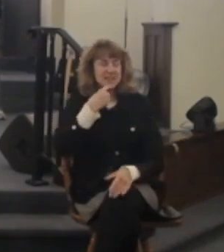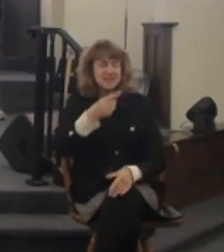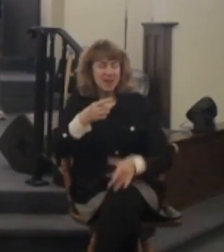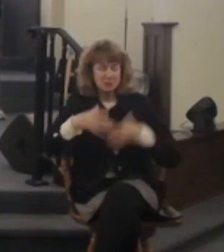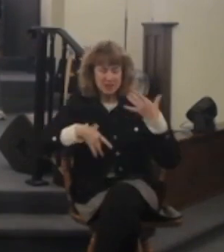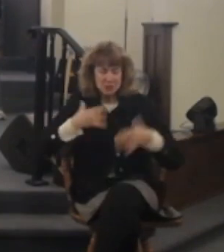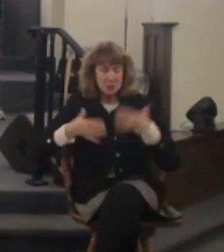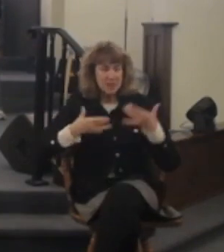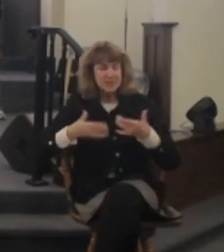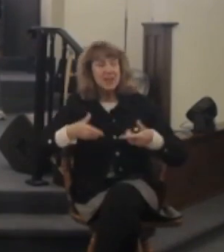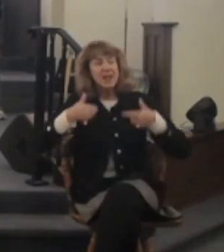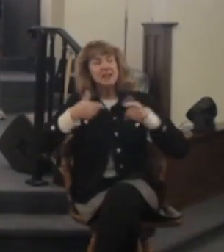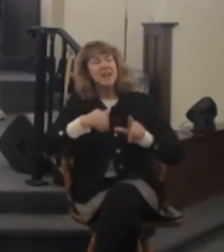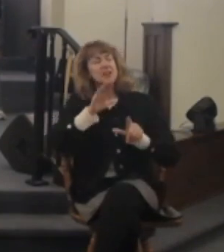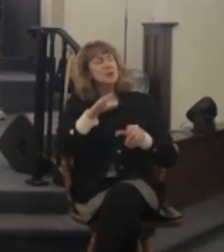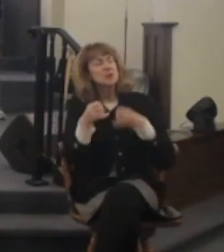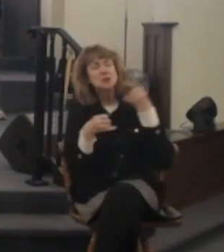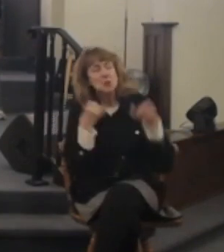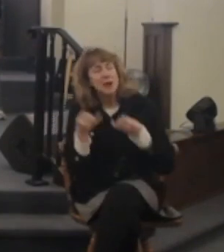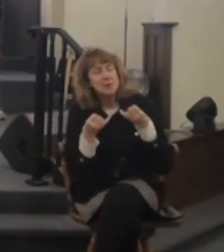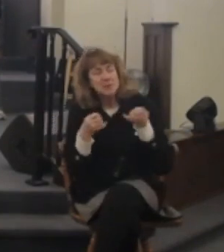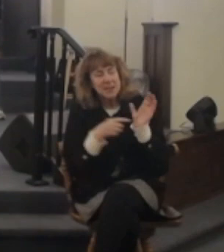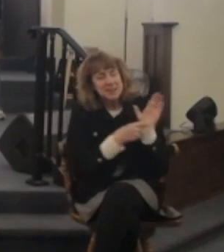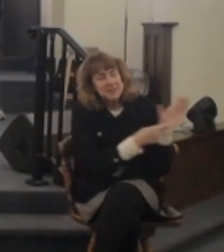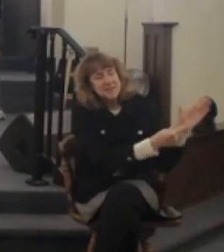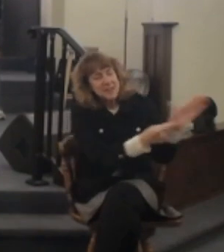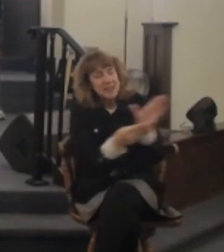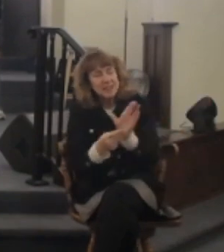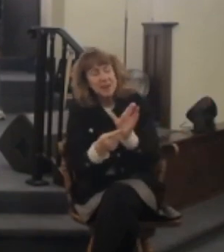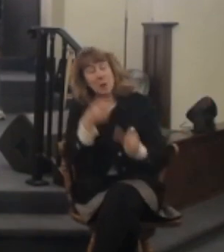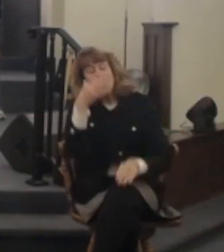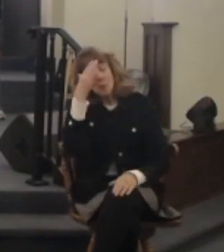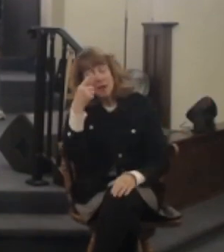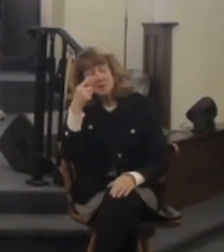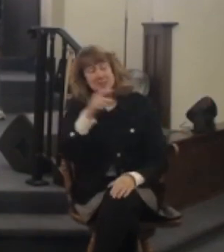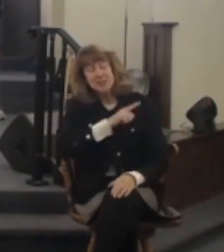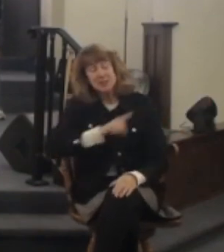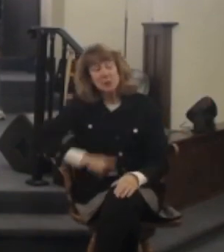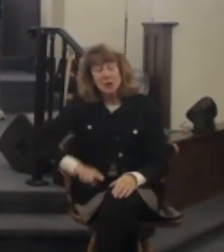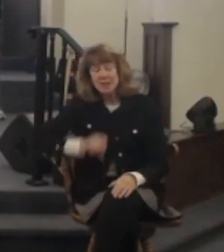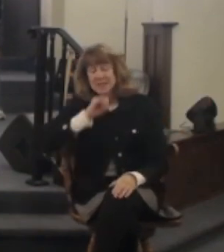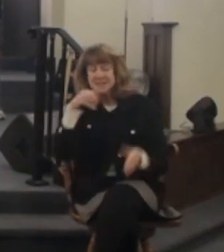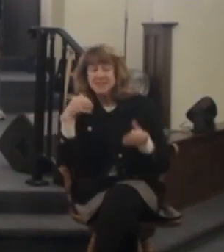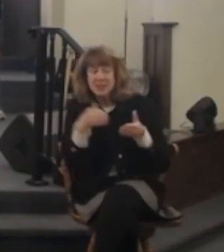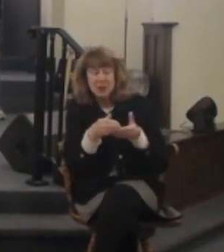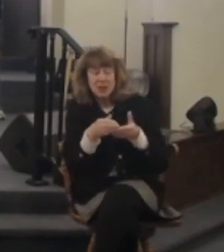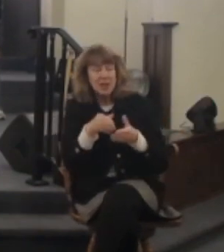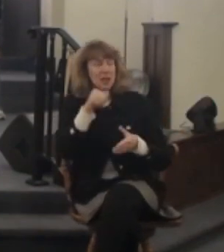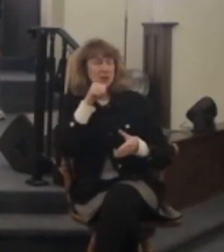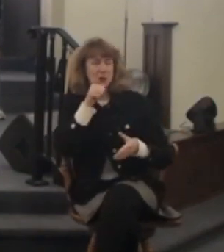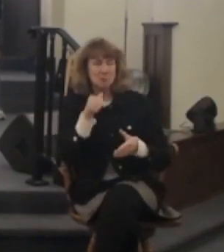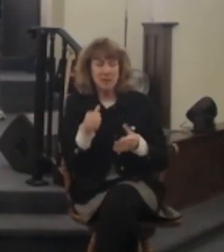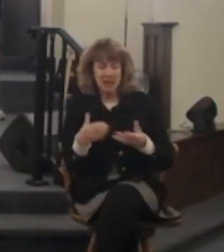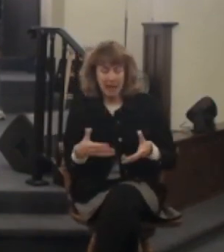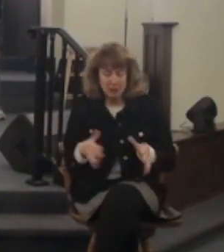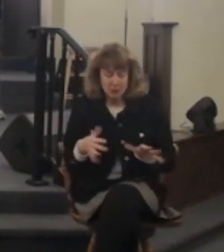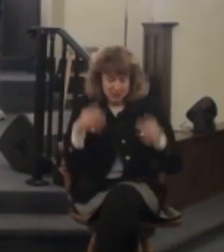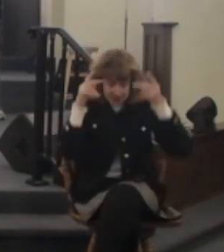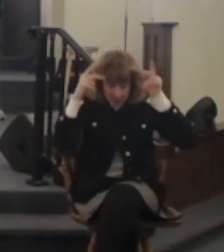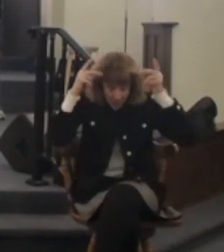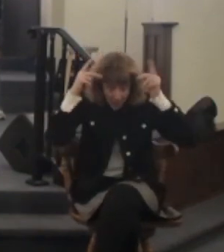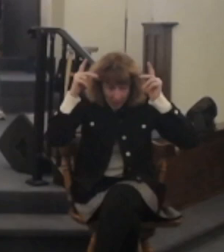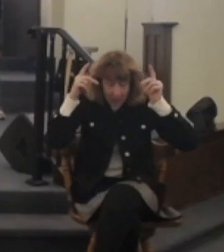Let your reasonableness be known to everyone. The Lord is at hand. Do not be anxious about anything, but in everything by prayer